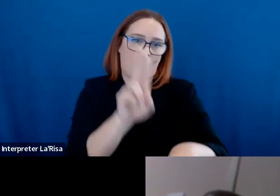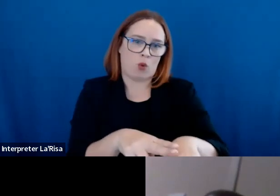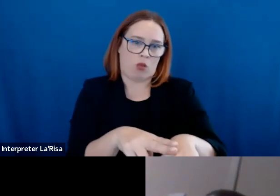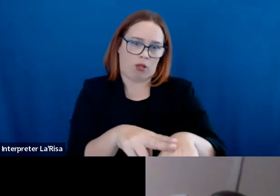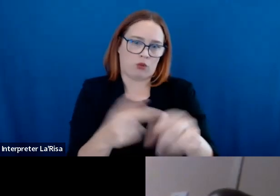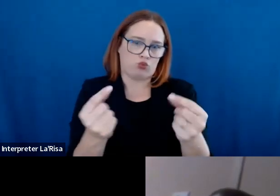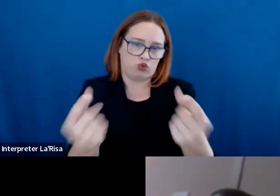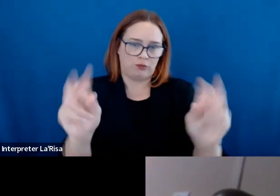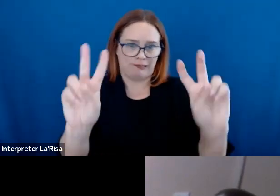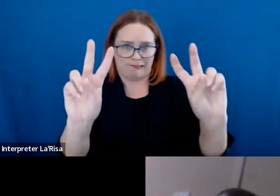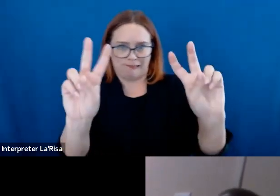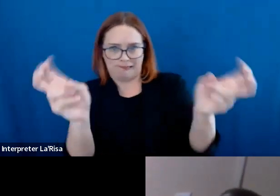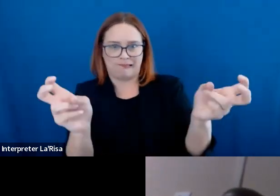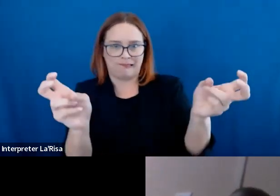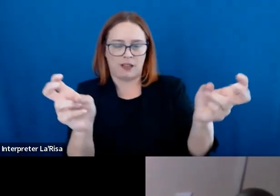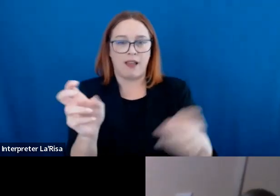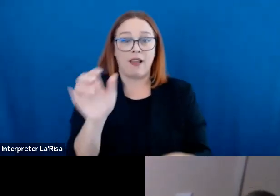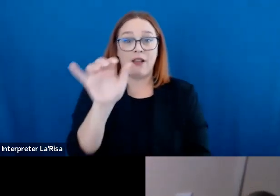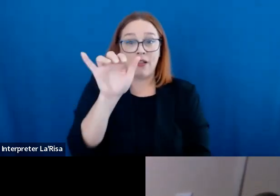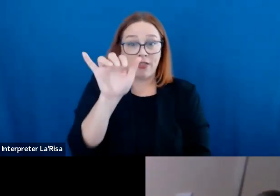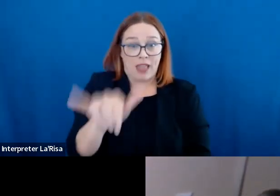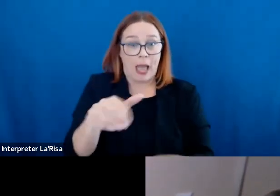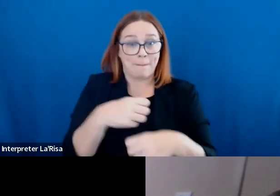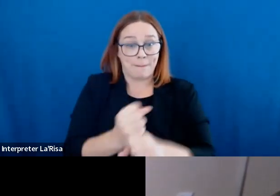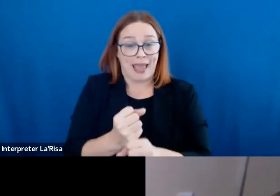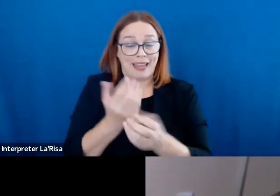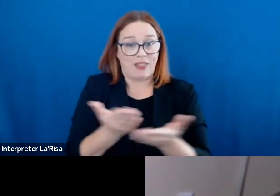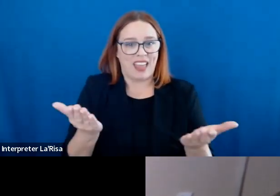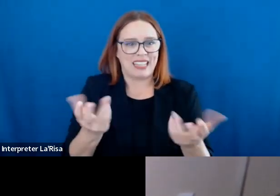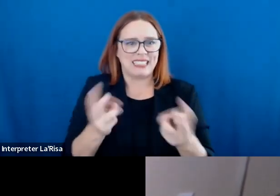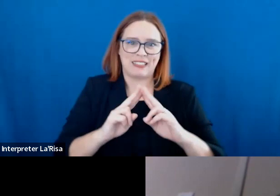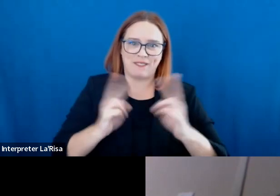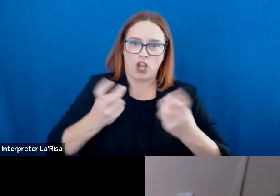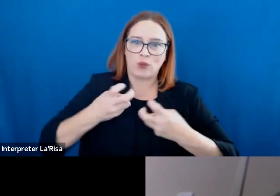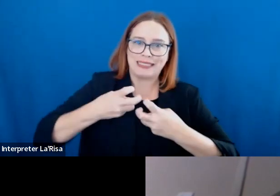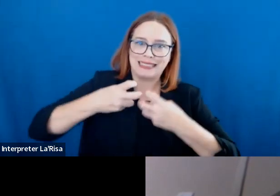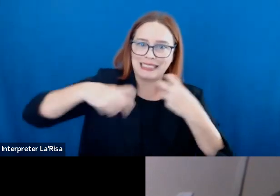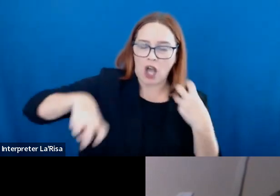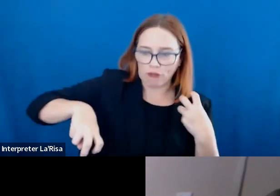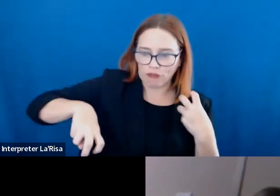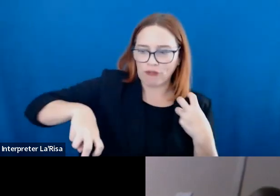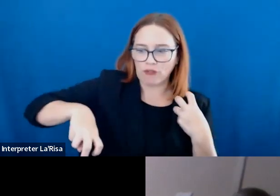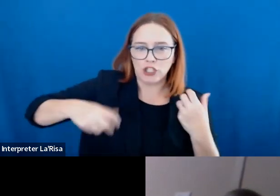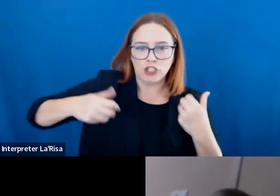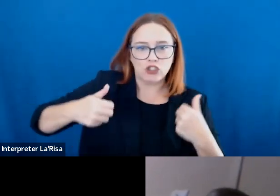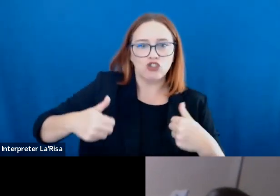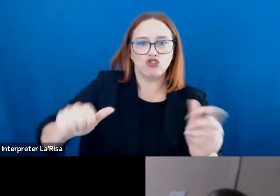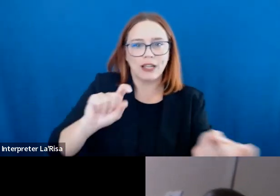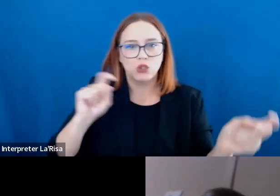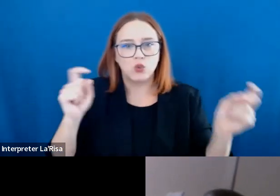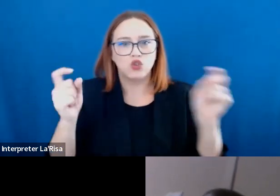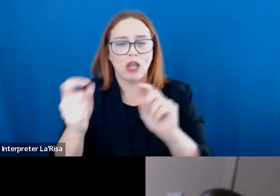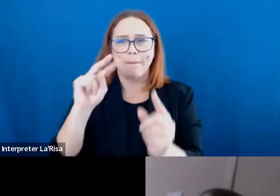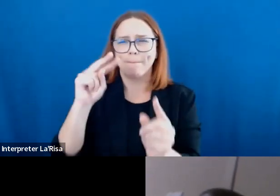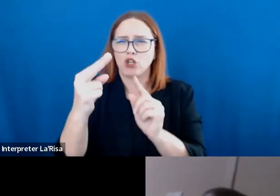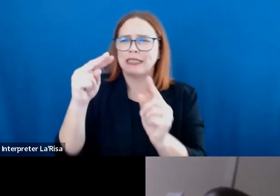quotes, it made things very tough as far as just trying to change perceptions. And as I